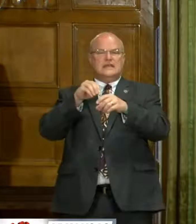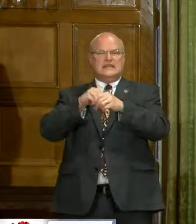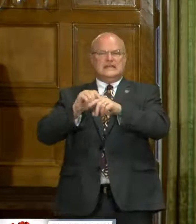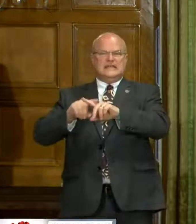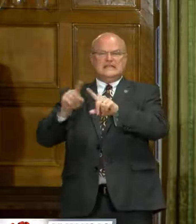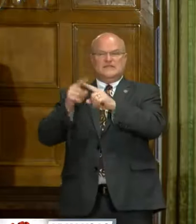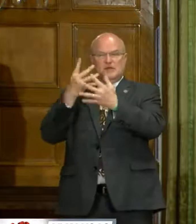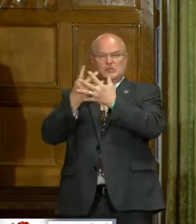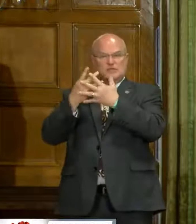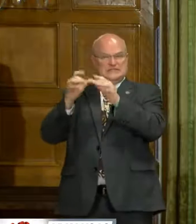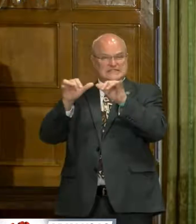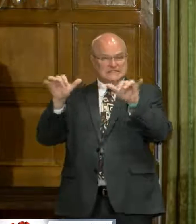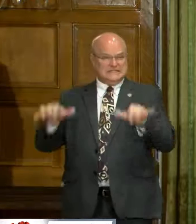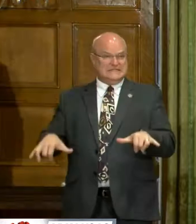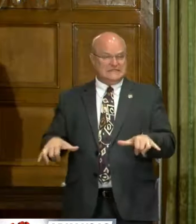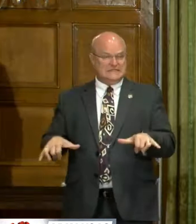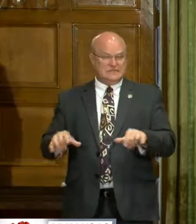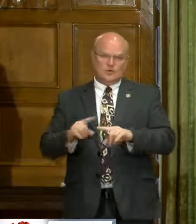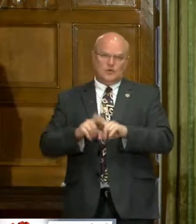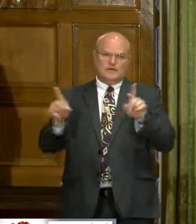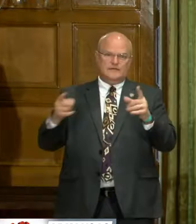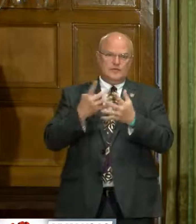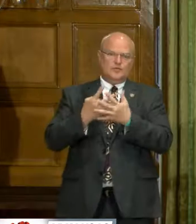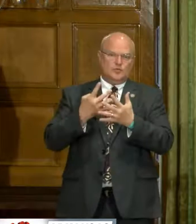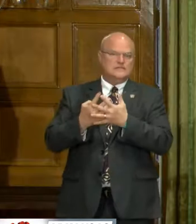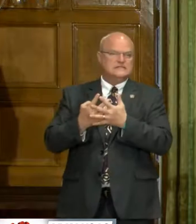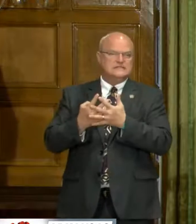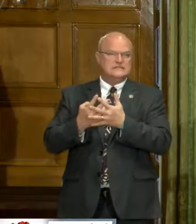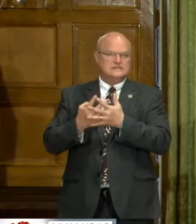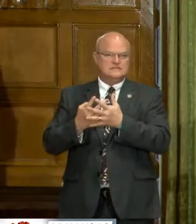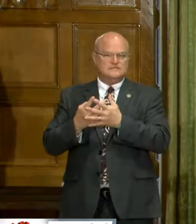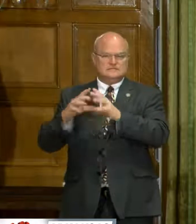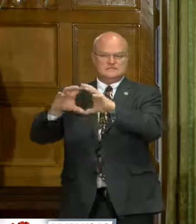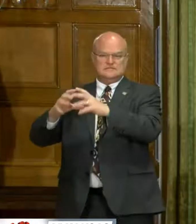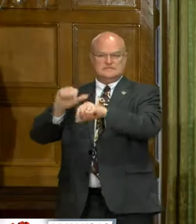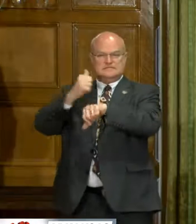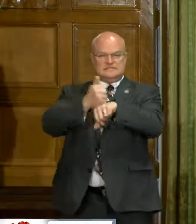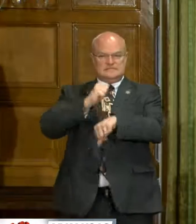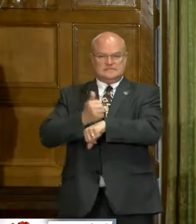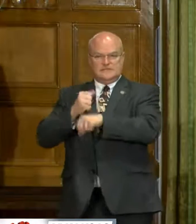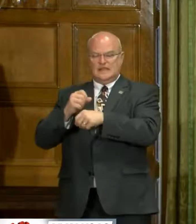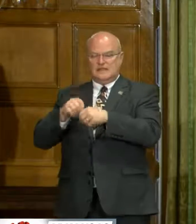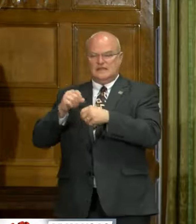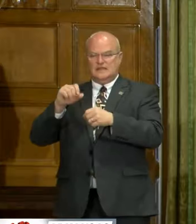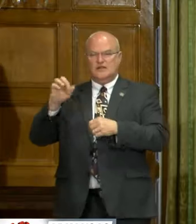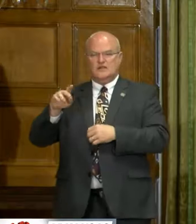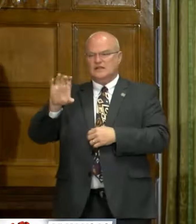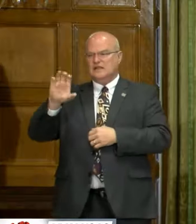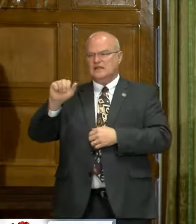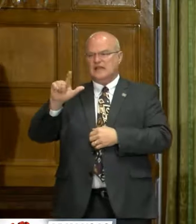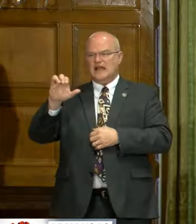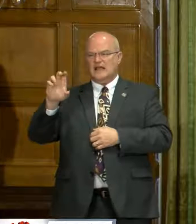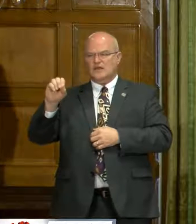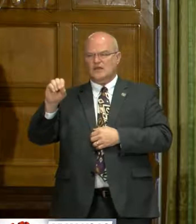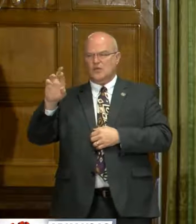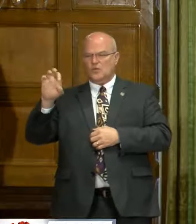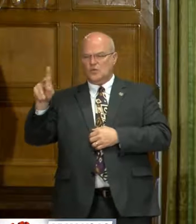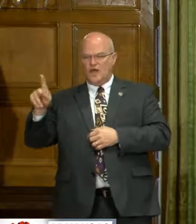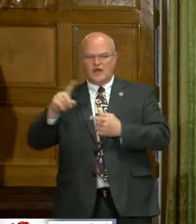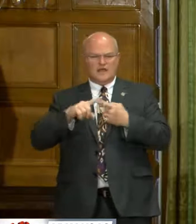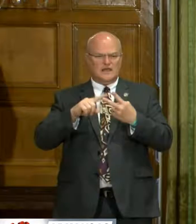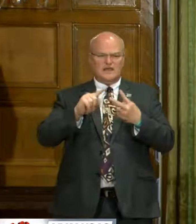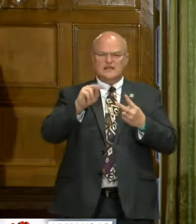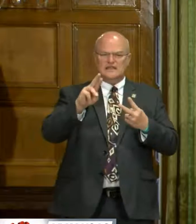a different prison system or different prison institution in Arkansas, whether it be Calico Rock or